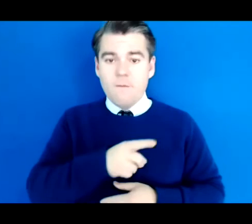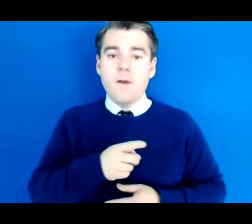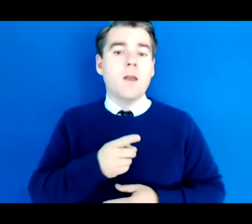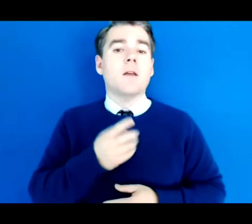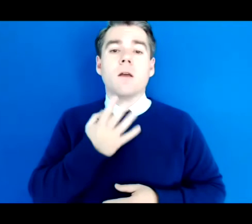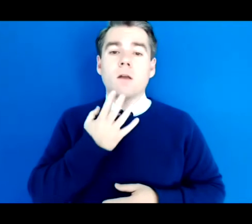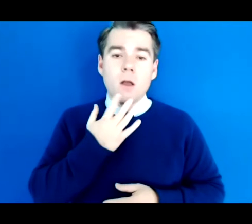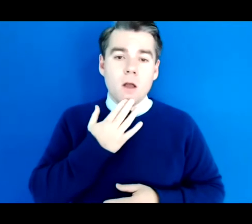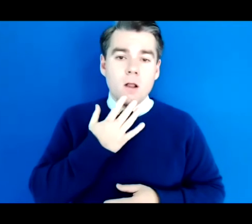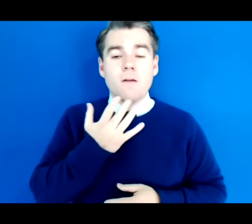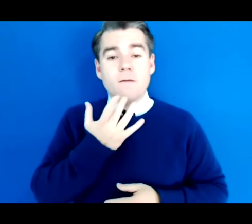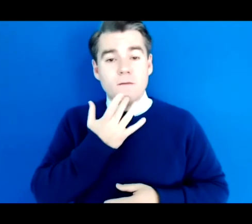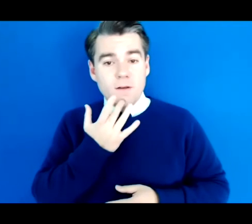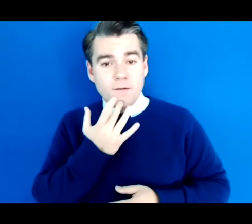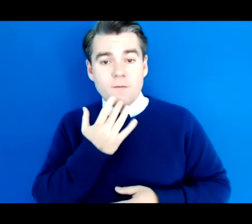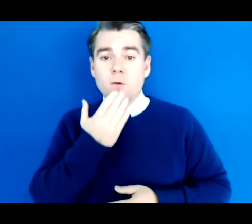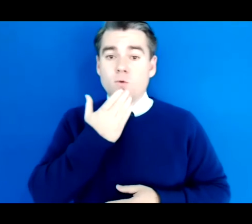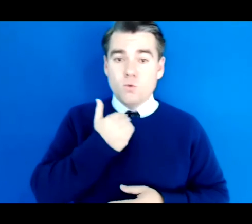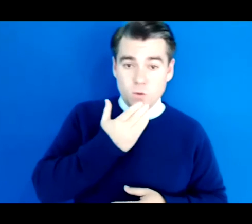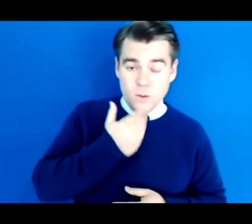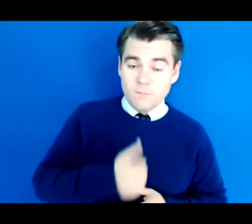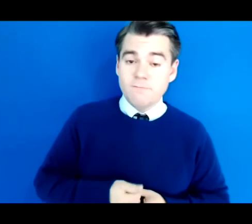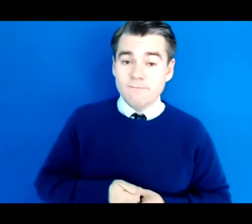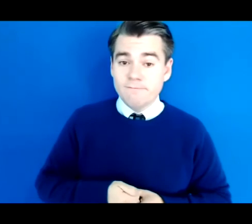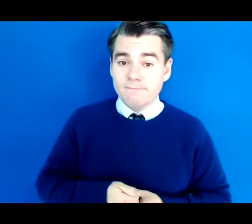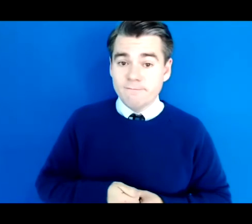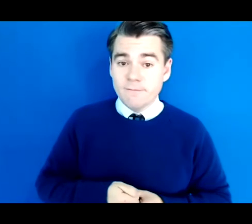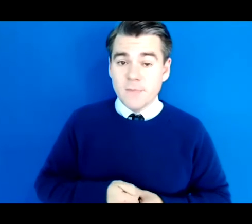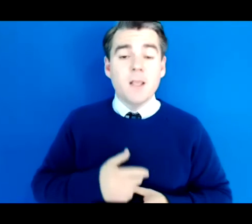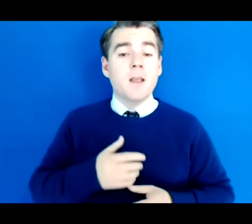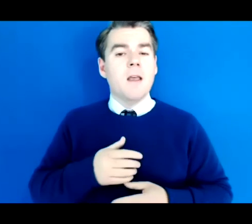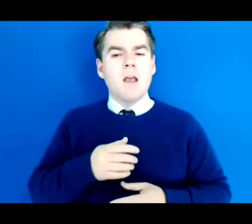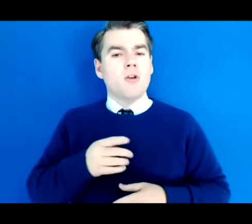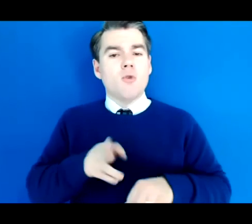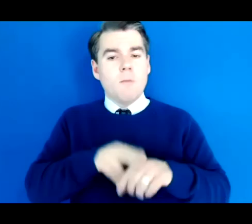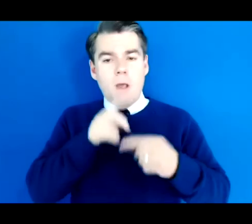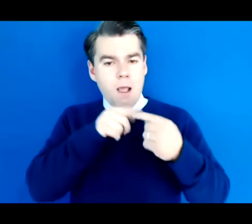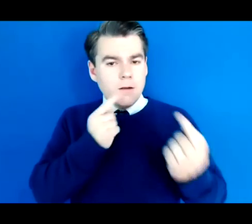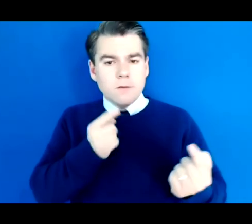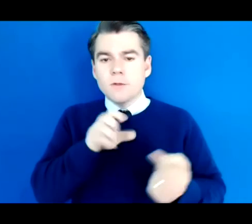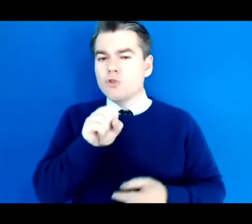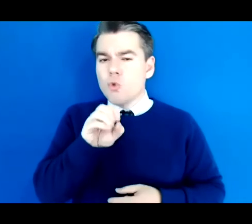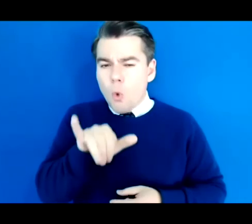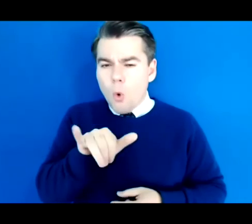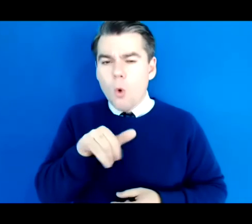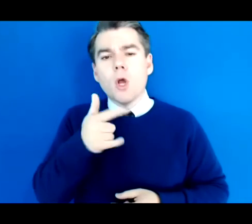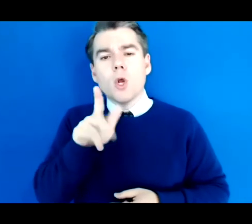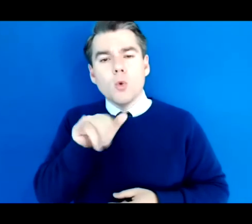sweeteners, and free of common allergens such as soy, gluten, and dairy.